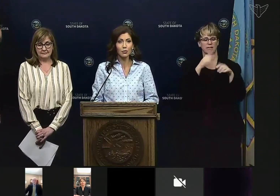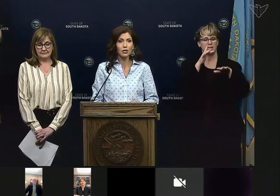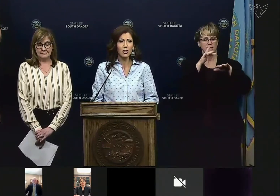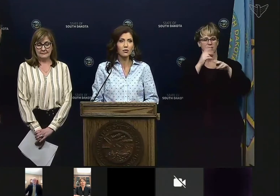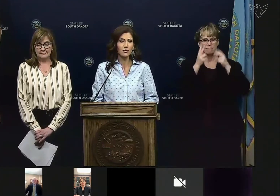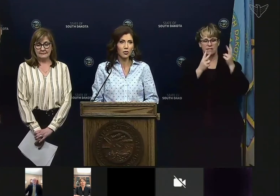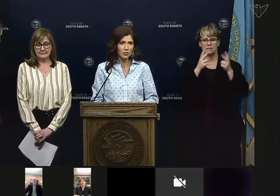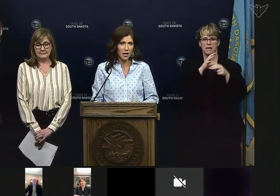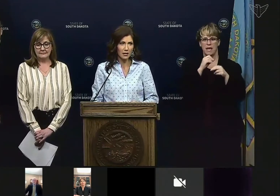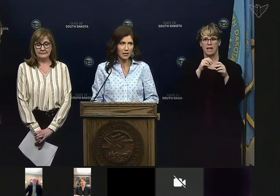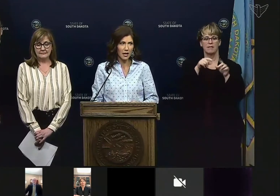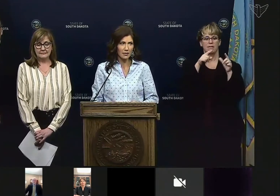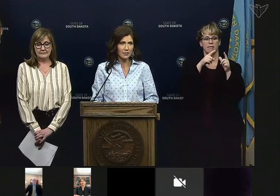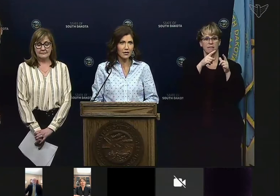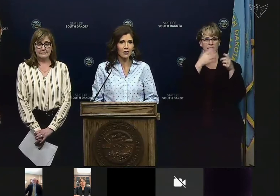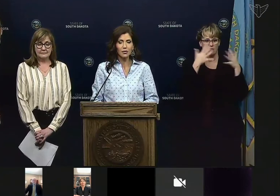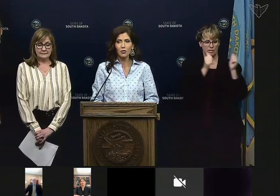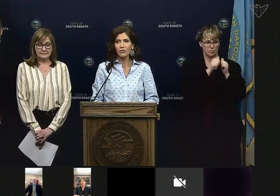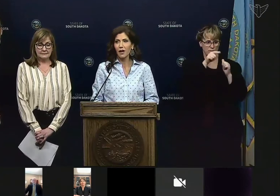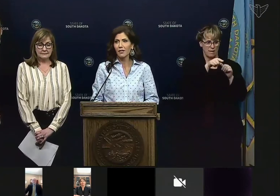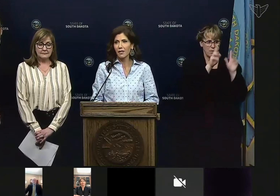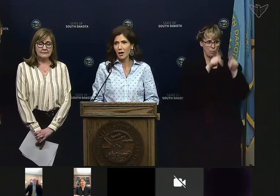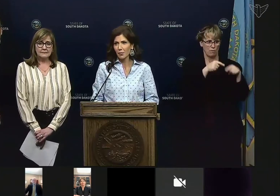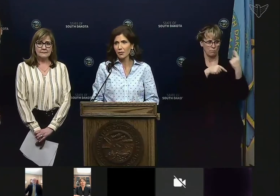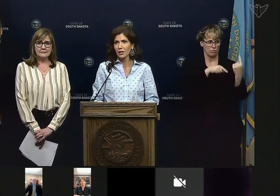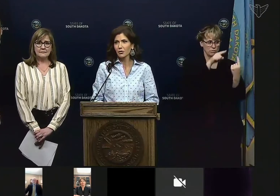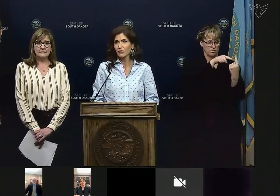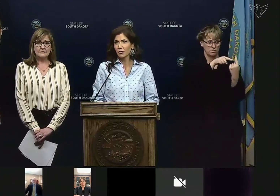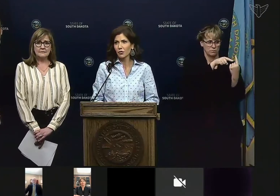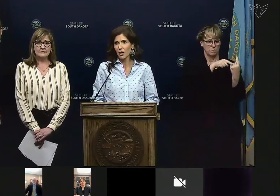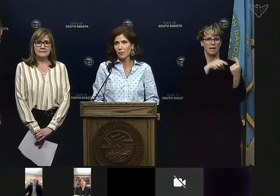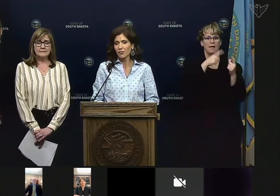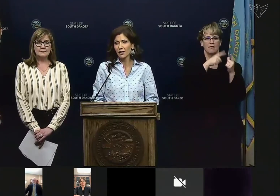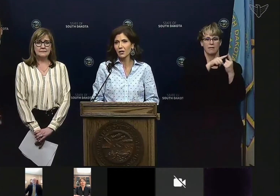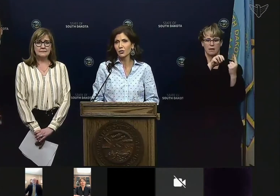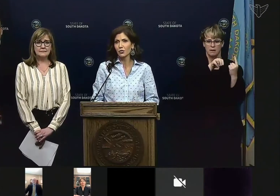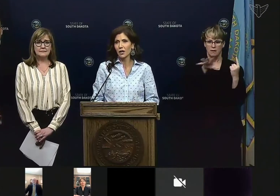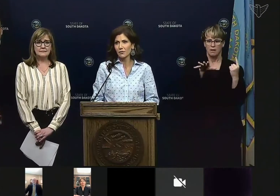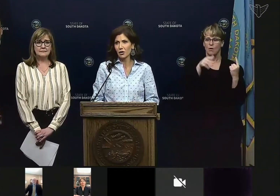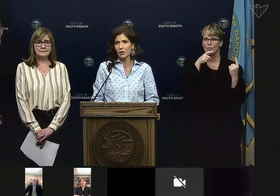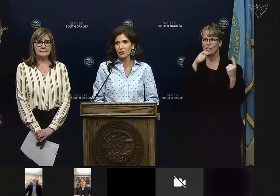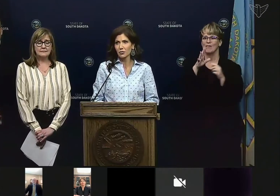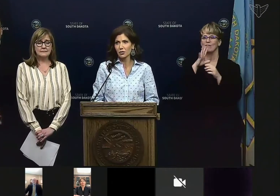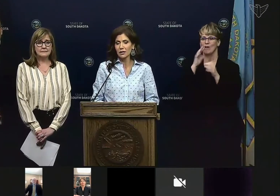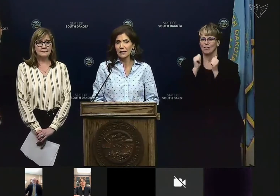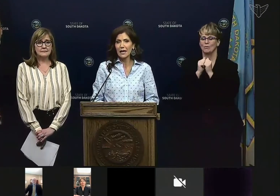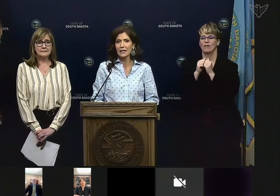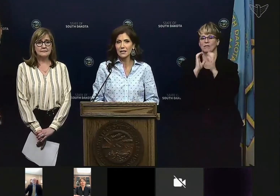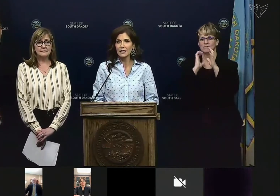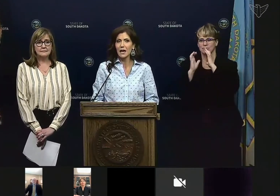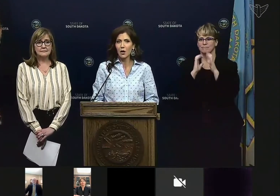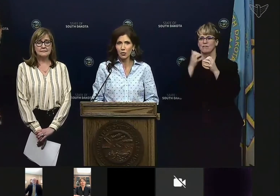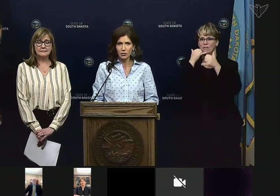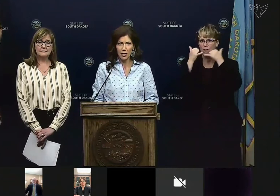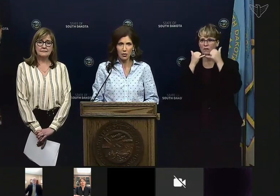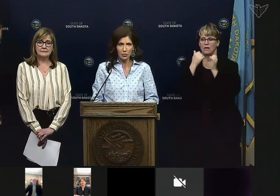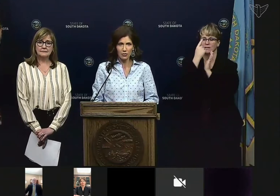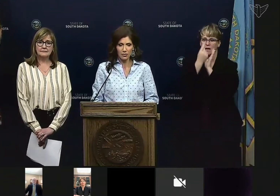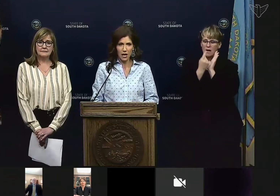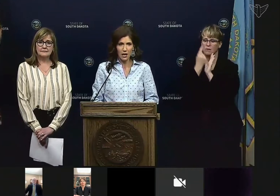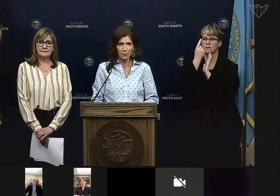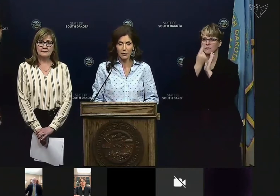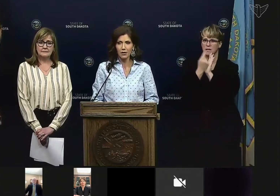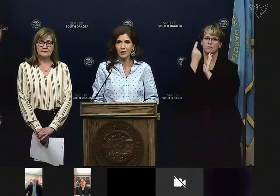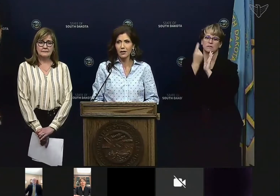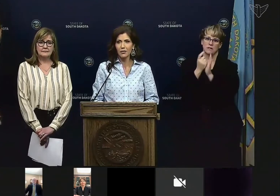visited, and then they reach out to those contacts, notify them, interview them, find out who they've talked to, and it takes hours and